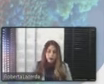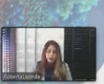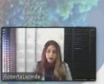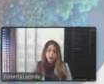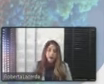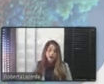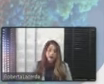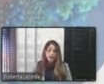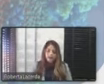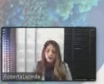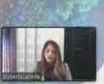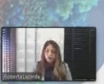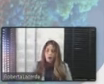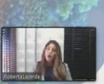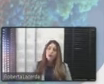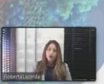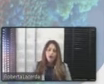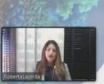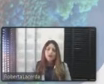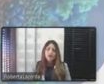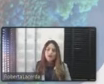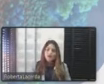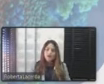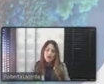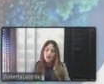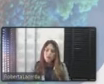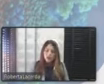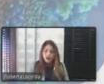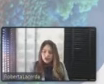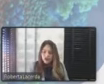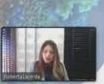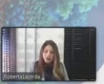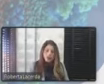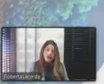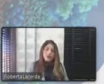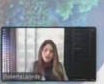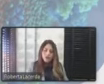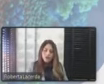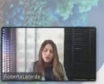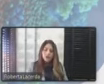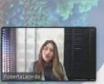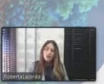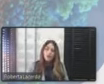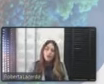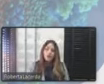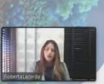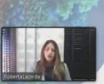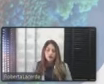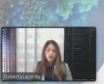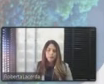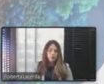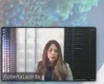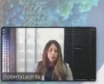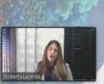of tests and that served to corroborate the theory that HIV is in fact responsible